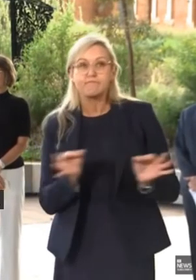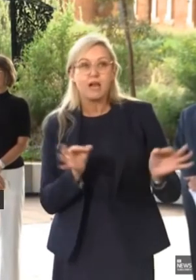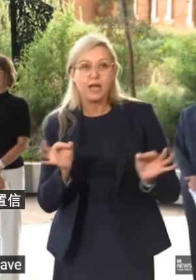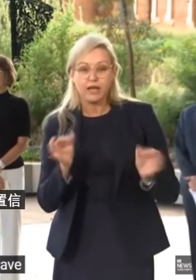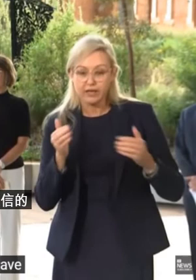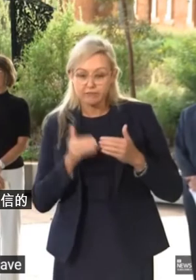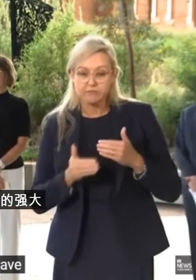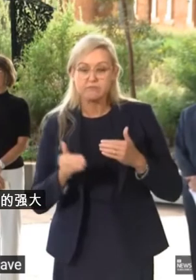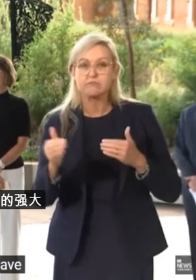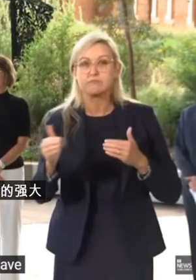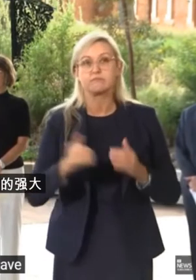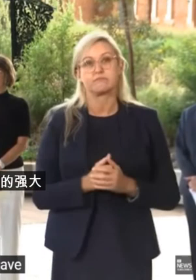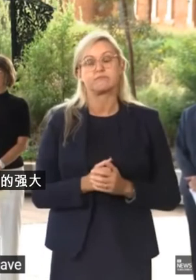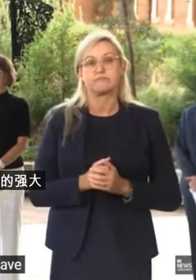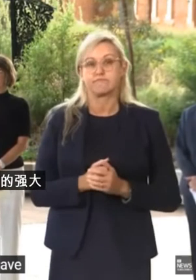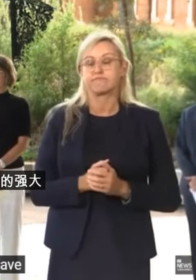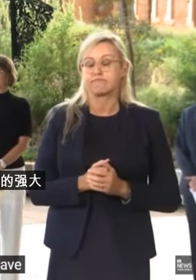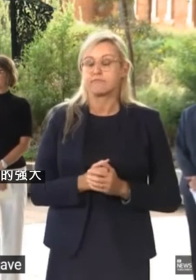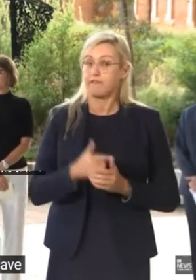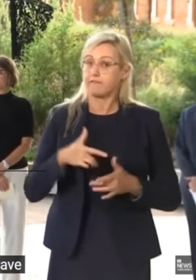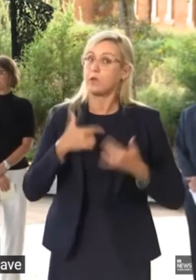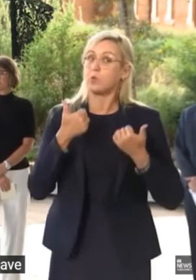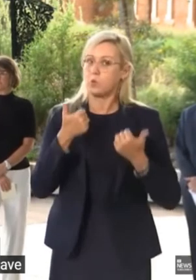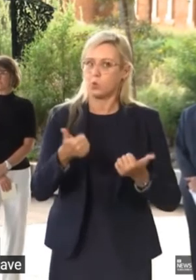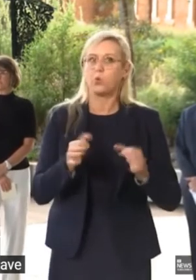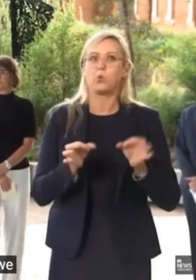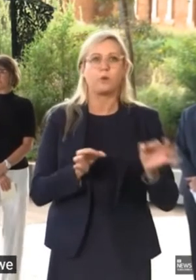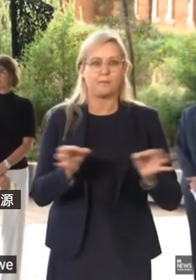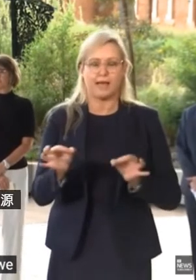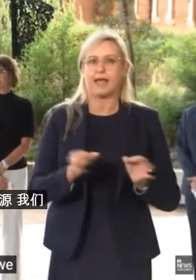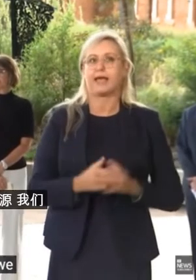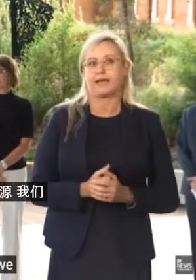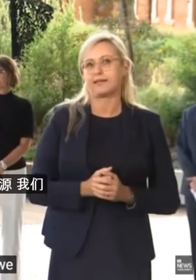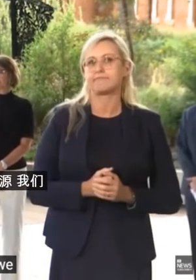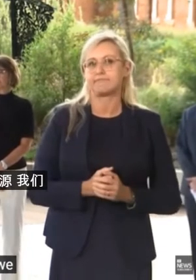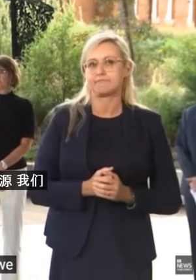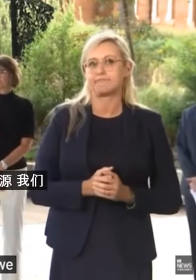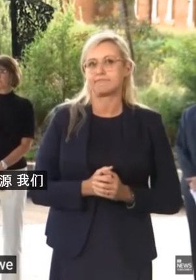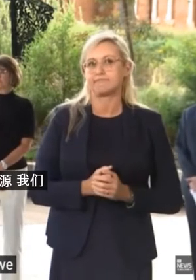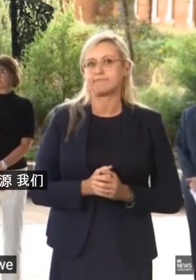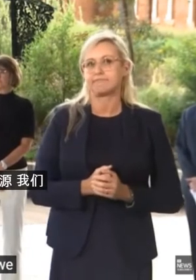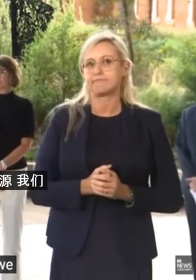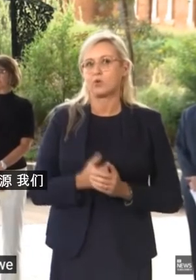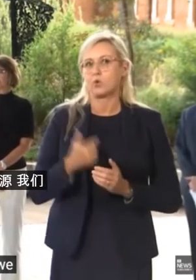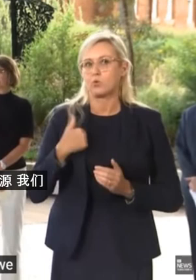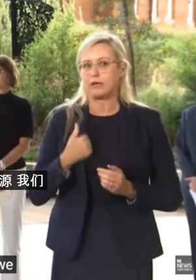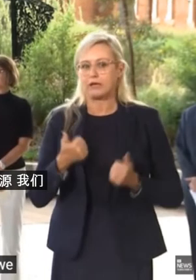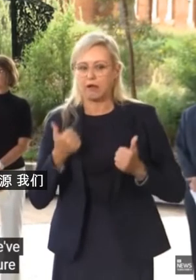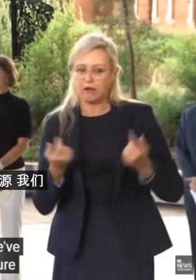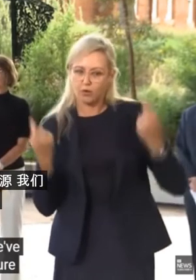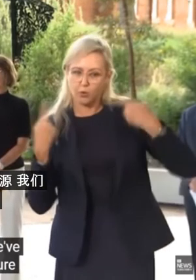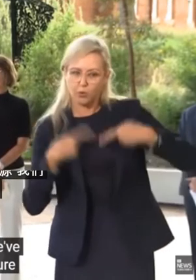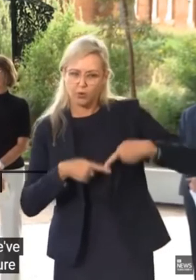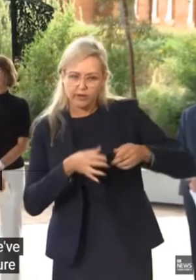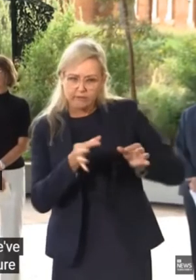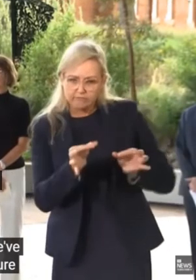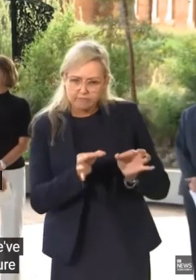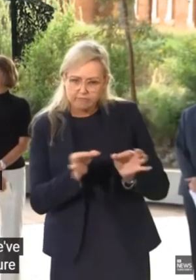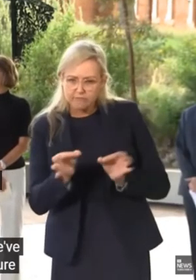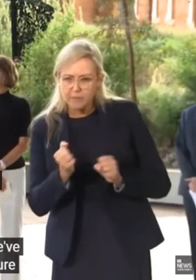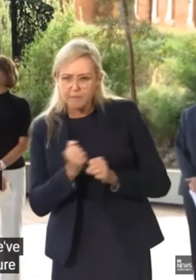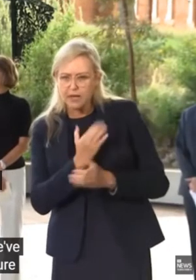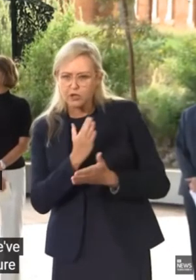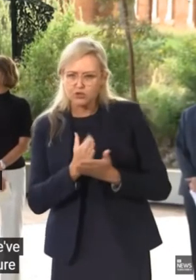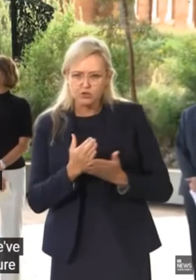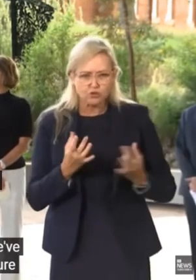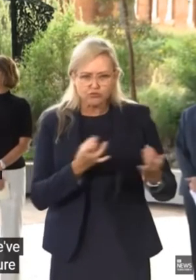together incredibly strong plans. We have resourced those plans, we've invested significantly to ensure that we can have